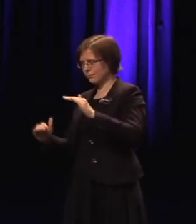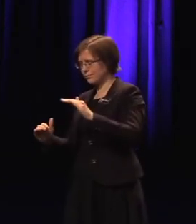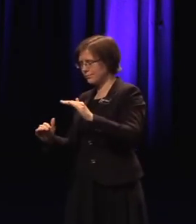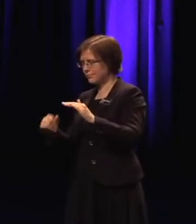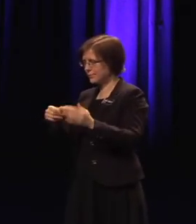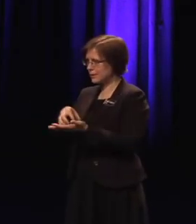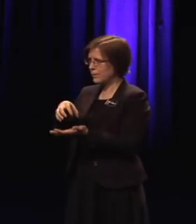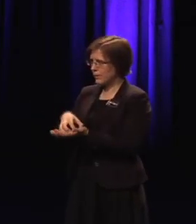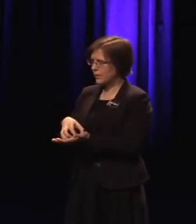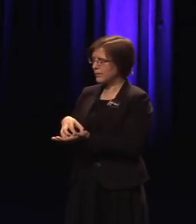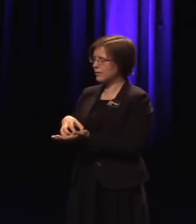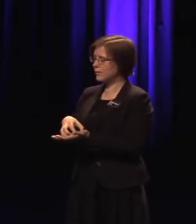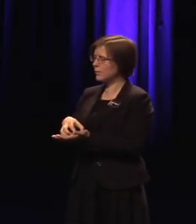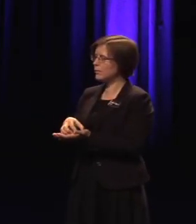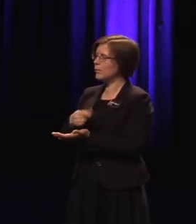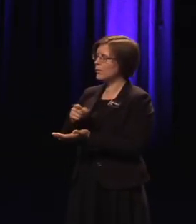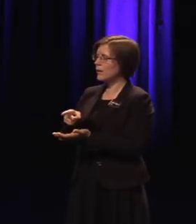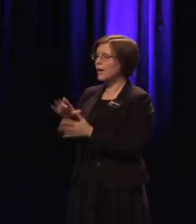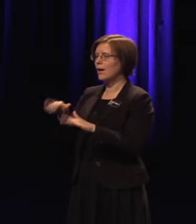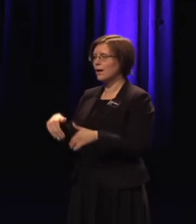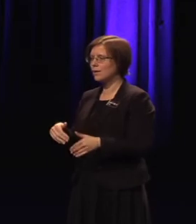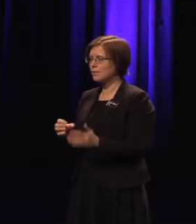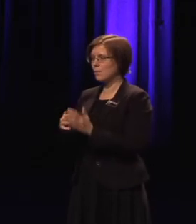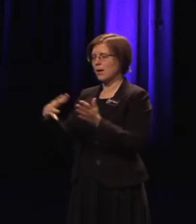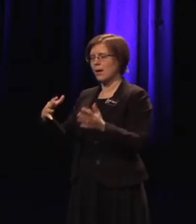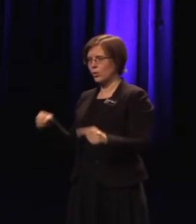been shown to generate conflict,